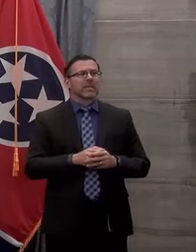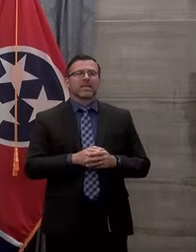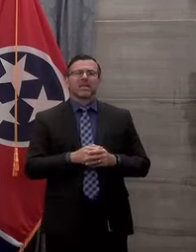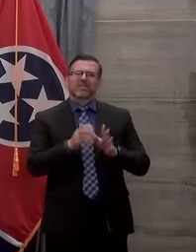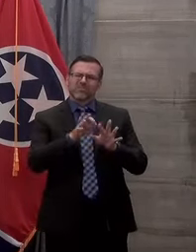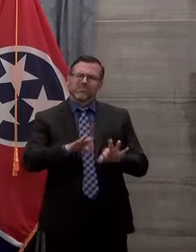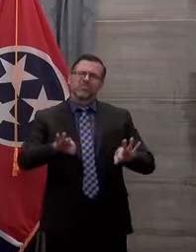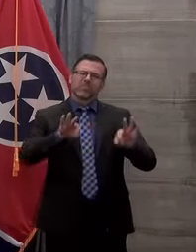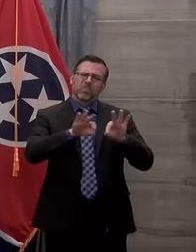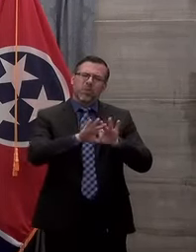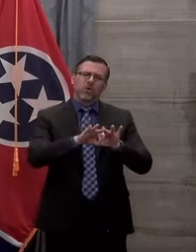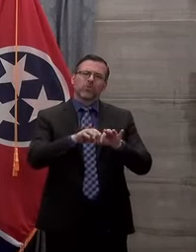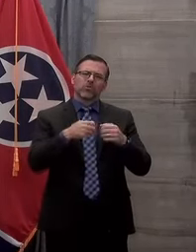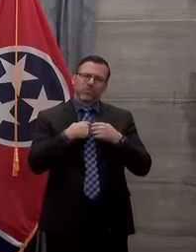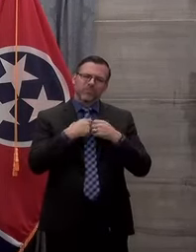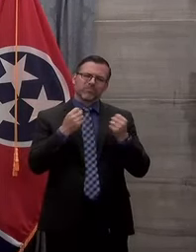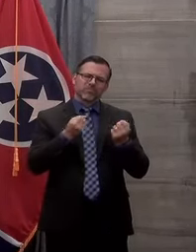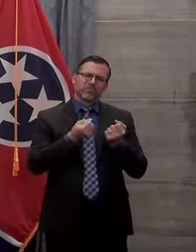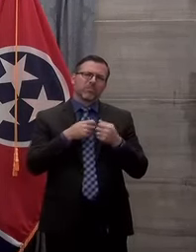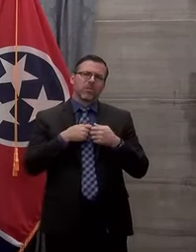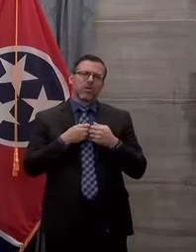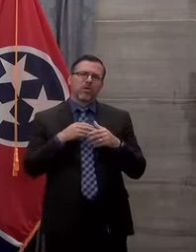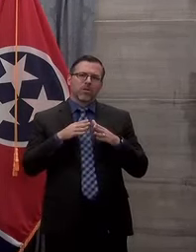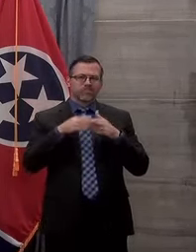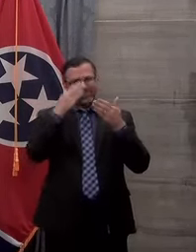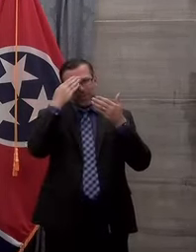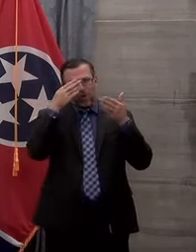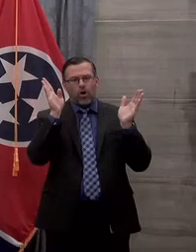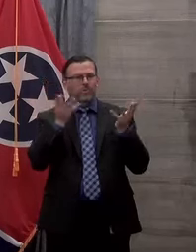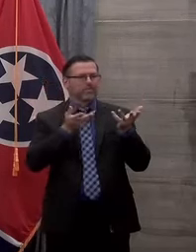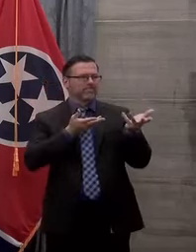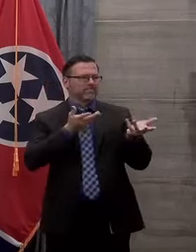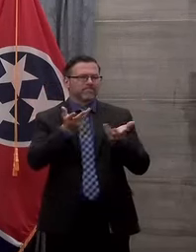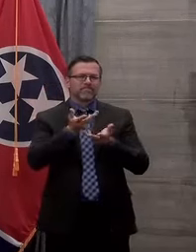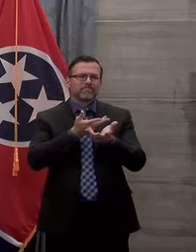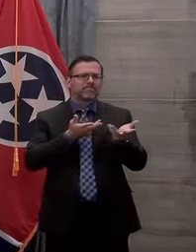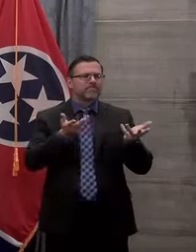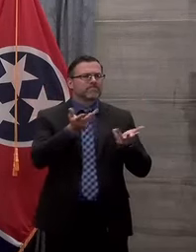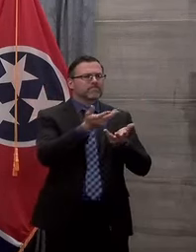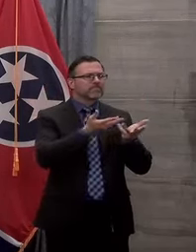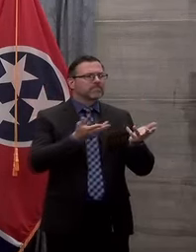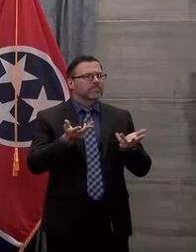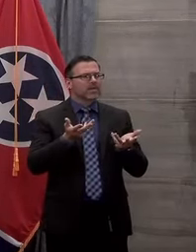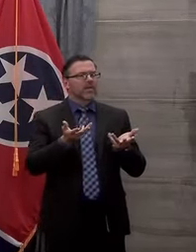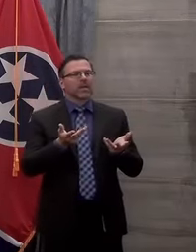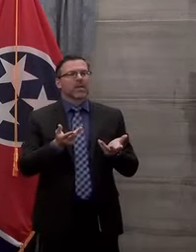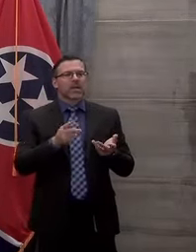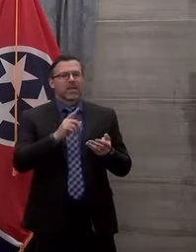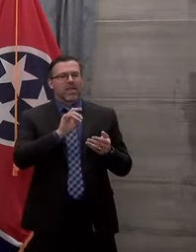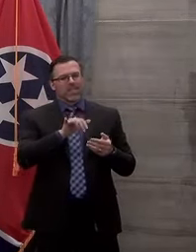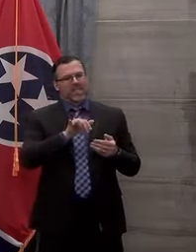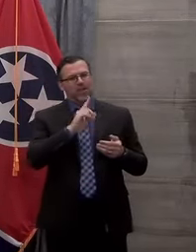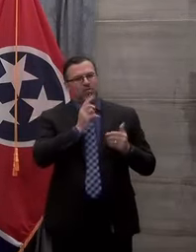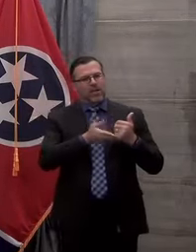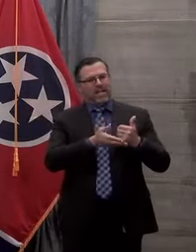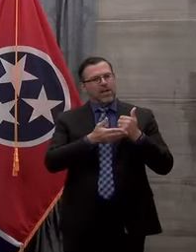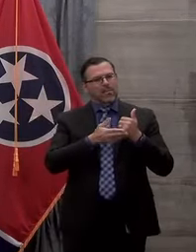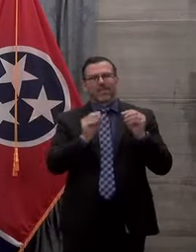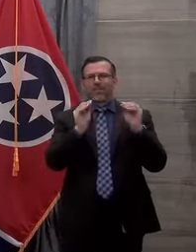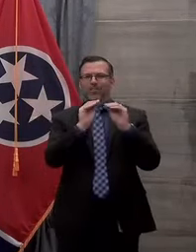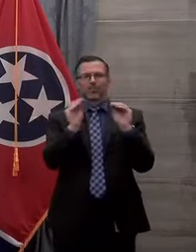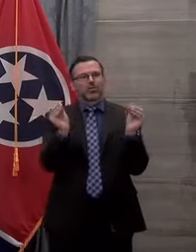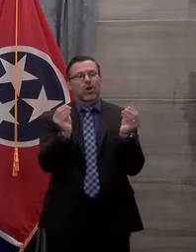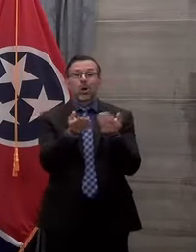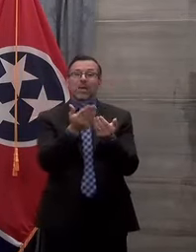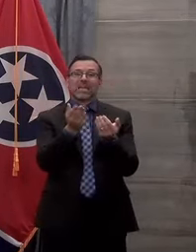dialogue has taught me that there are no complicated answers. I mean, there are no easy answers. The